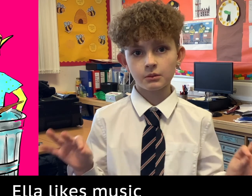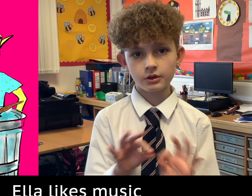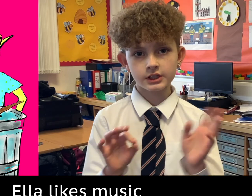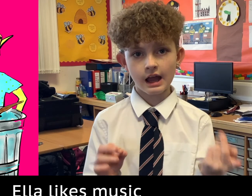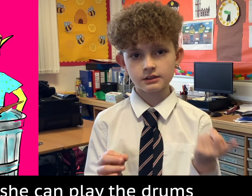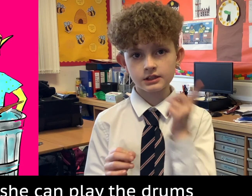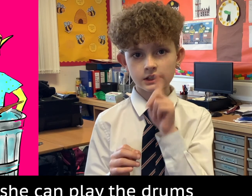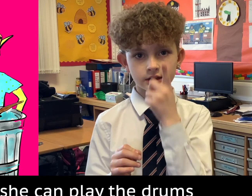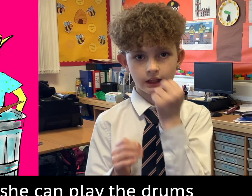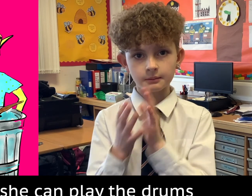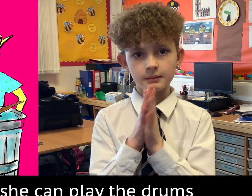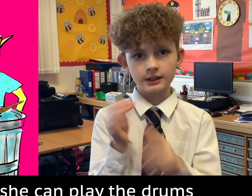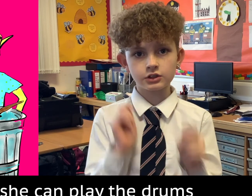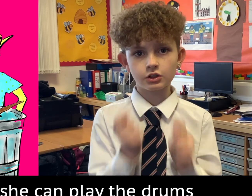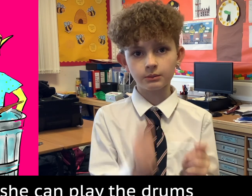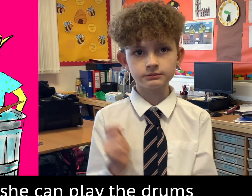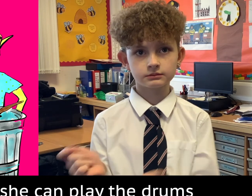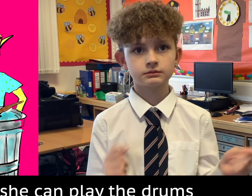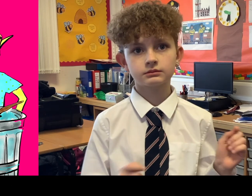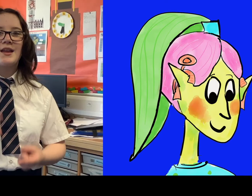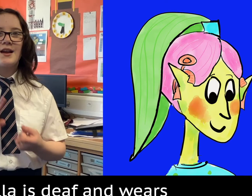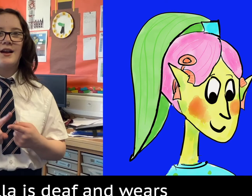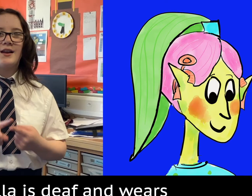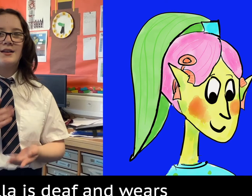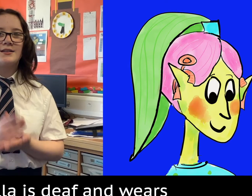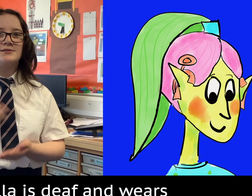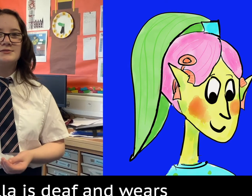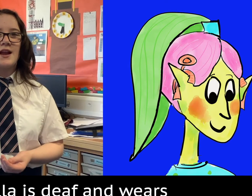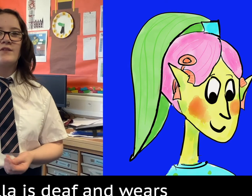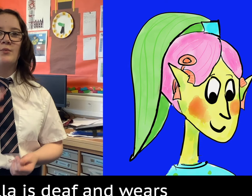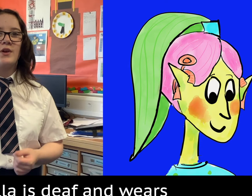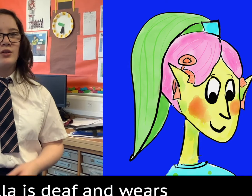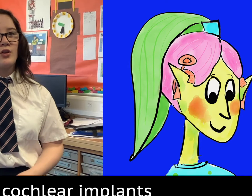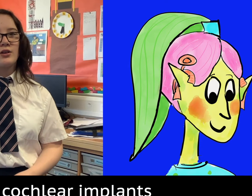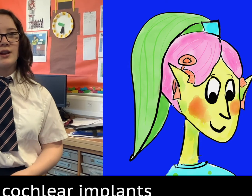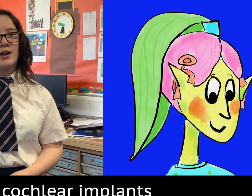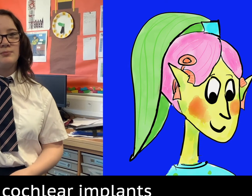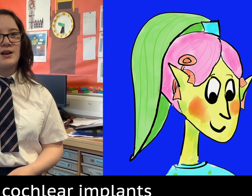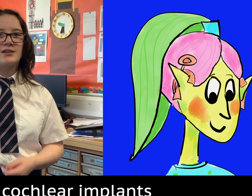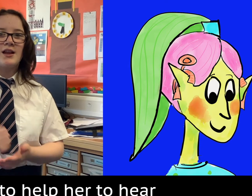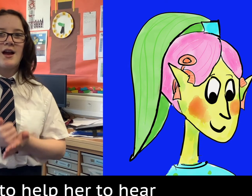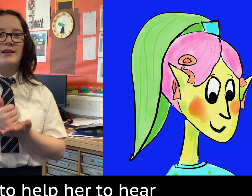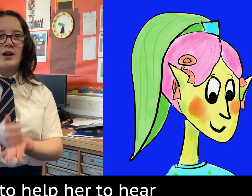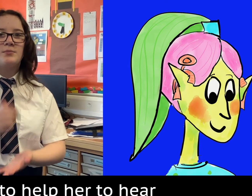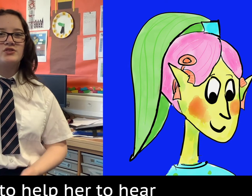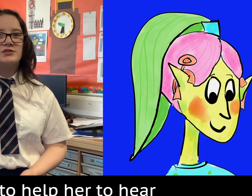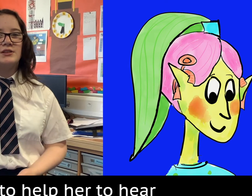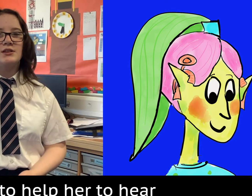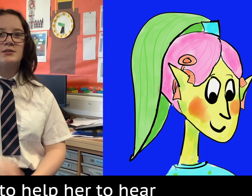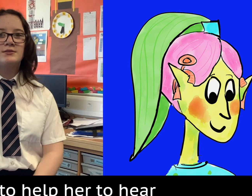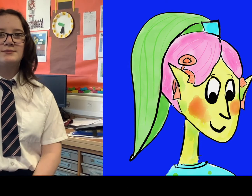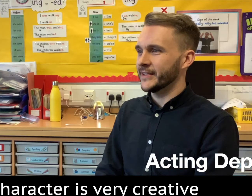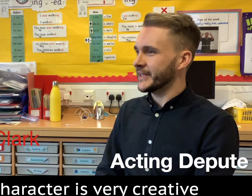like this and she done my chum. Ella is deaf and wears cochlear implants and help her